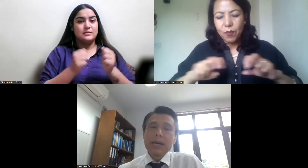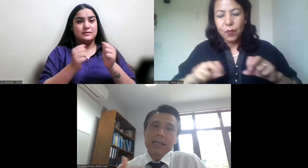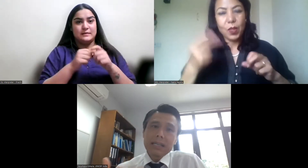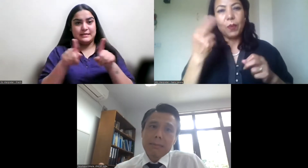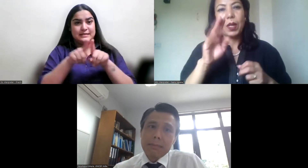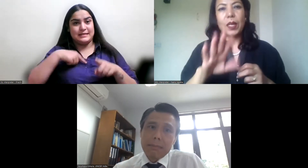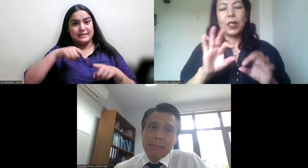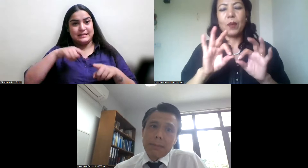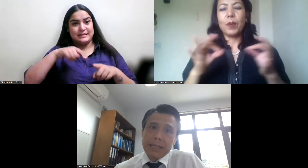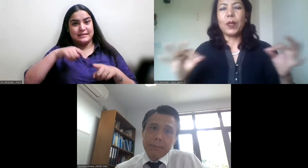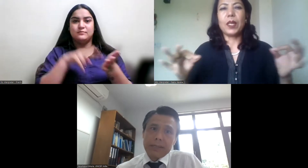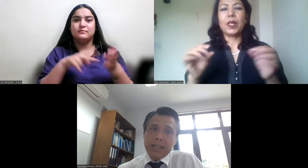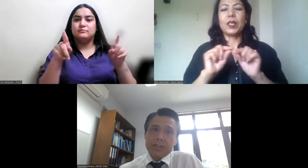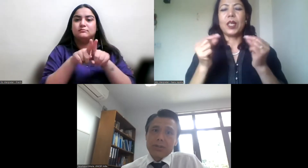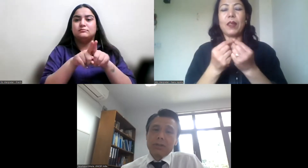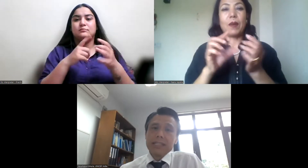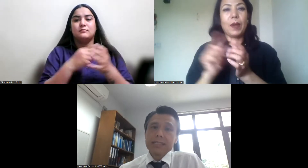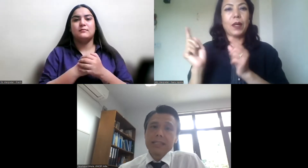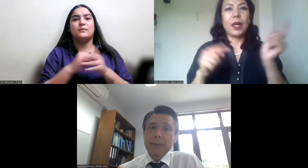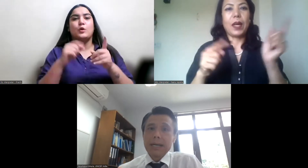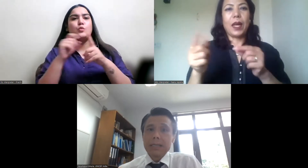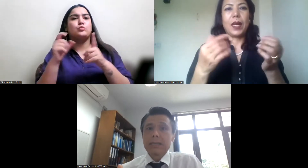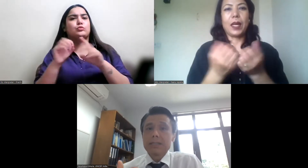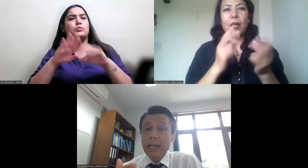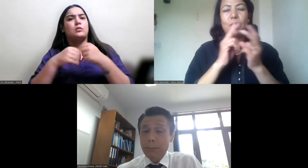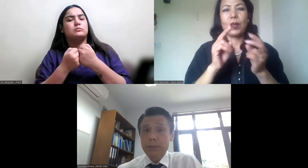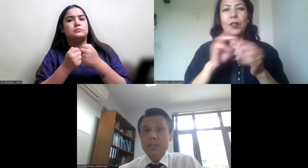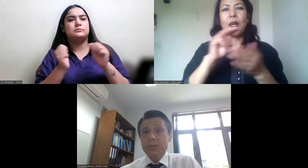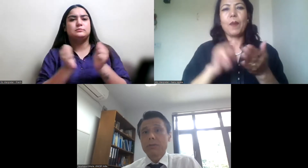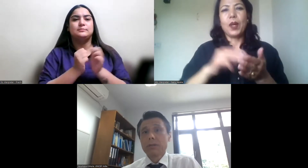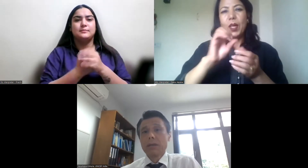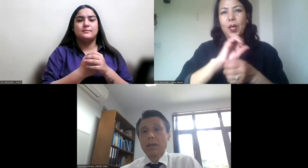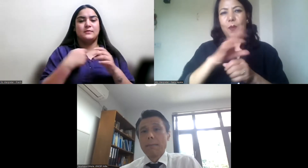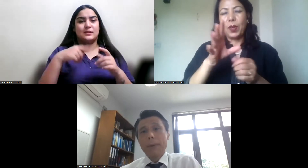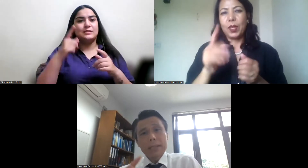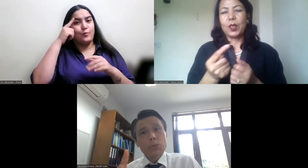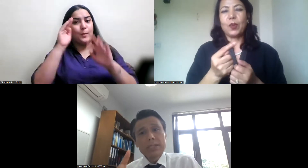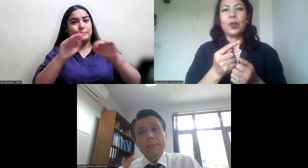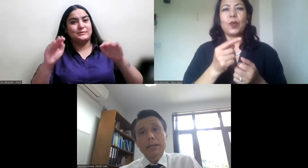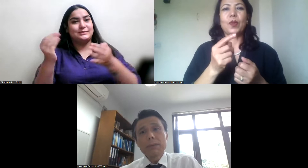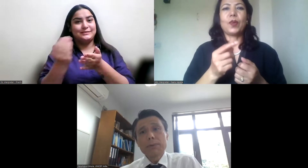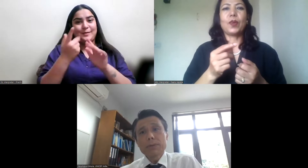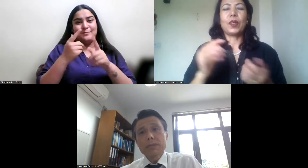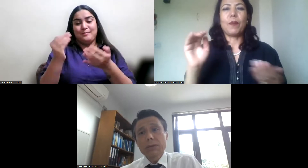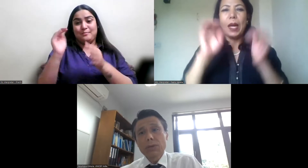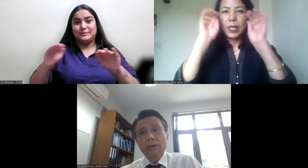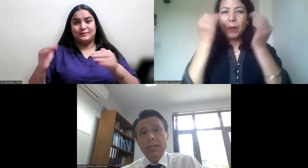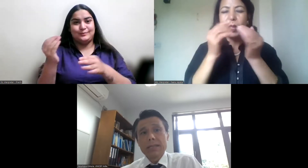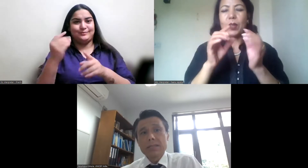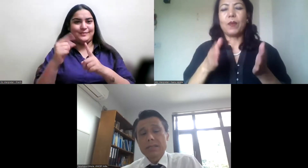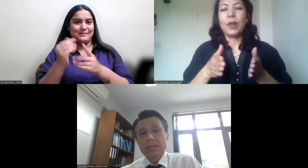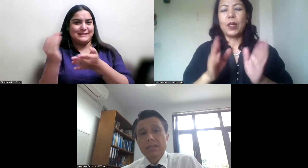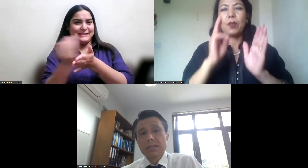The one in Madhya Pradesh listed by child protection, but with a multiple